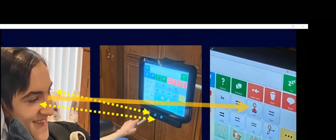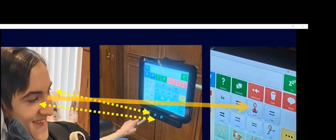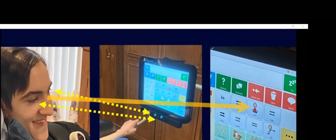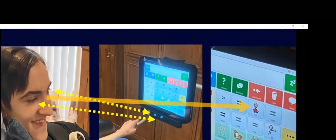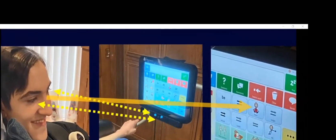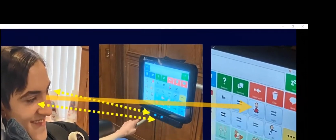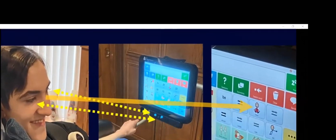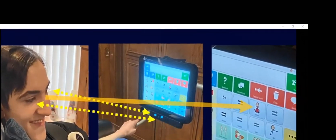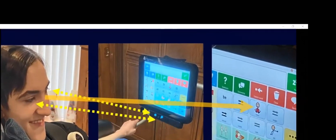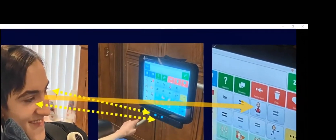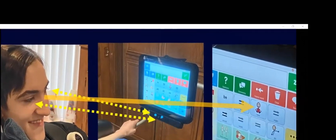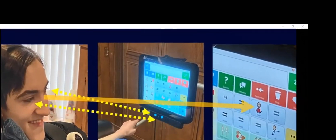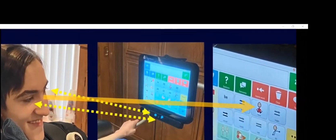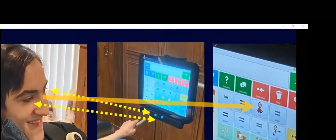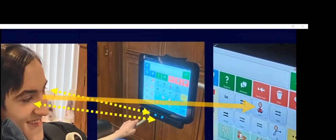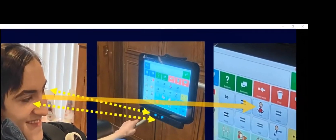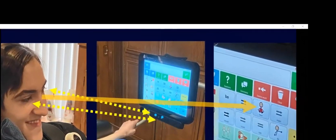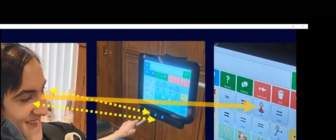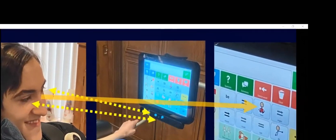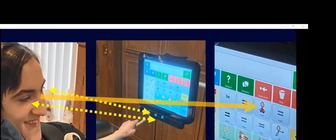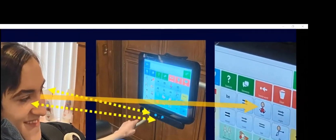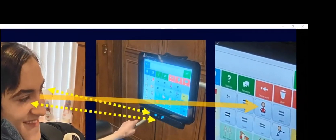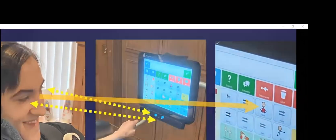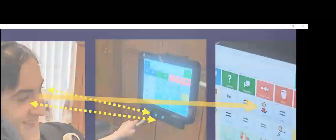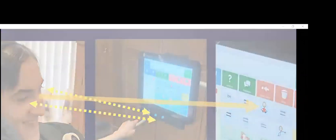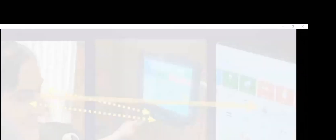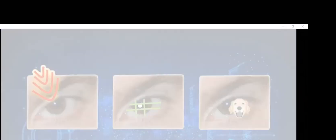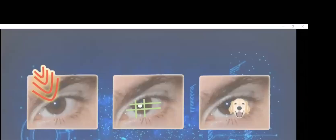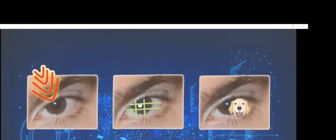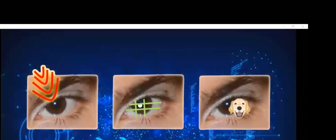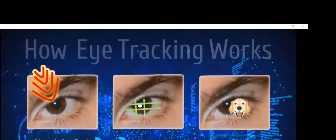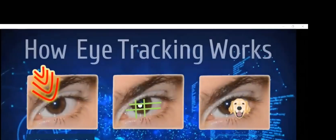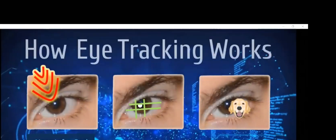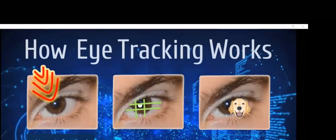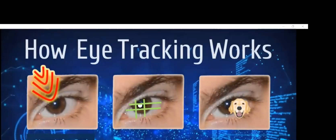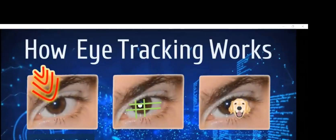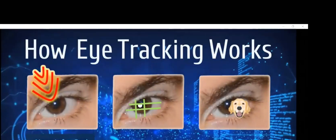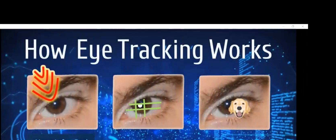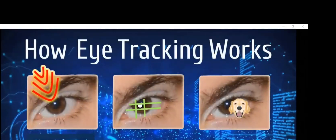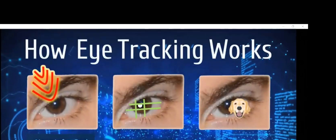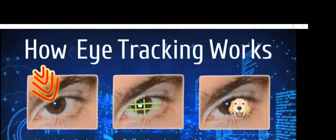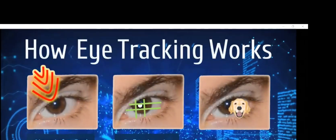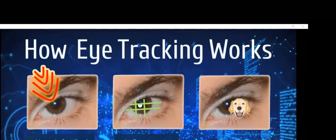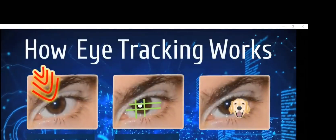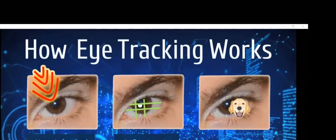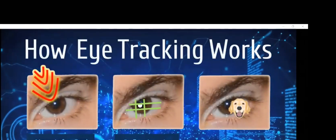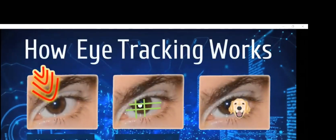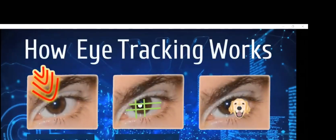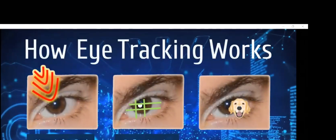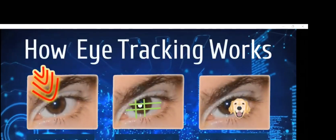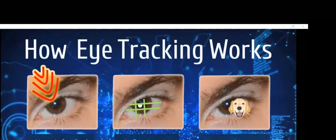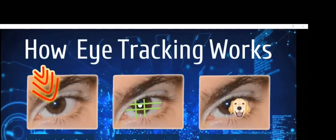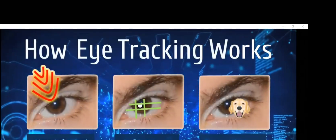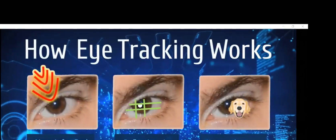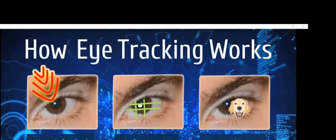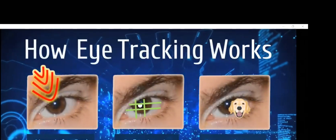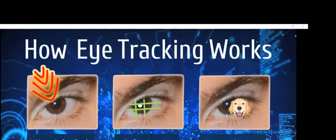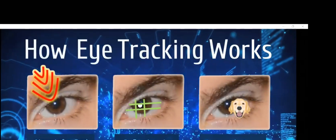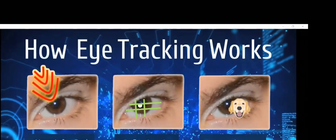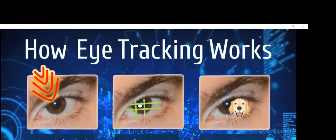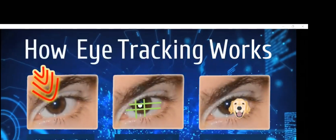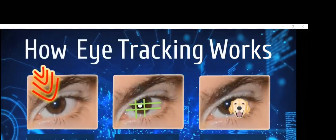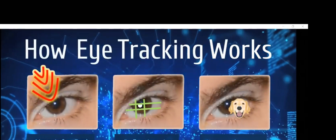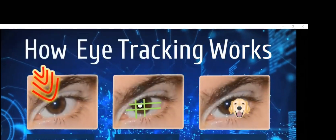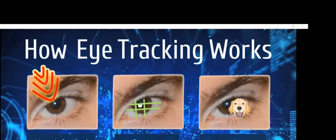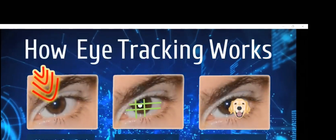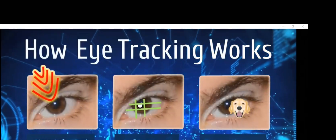There is also eye gaze technology in my Trilogy system that will allow me to use my eyes to act in the same way my neuronode does. I am still learning about